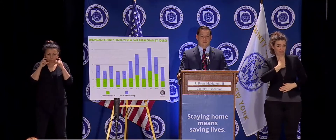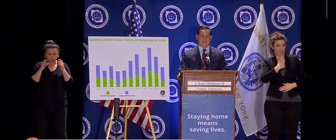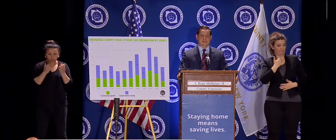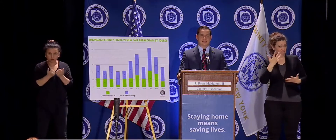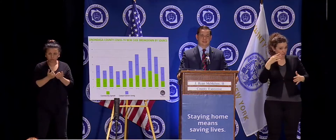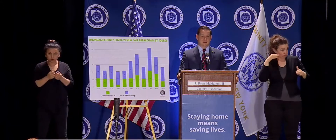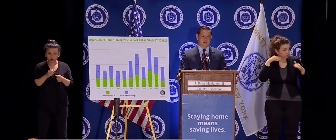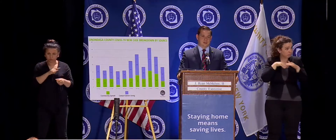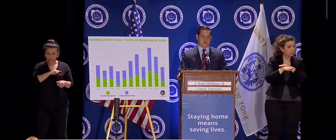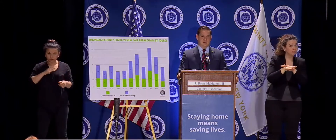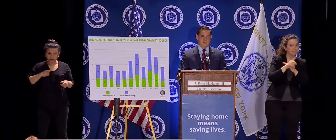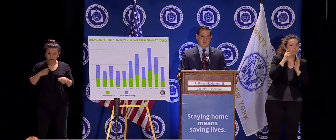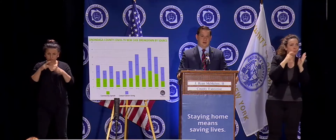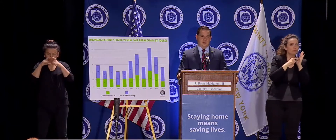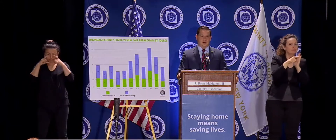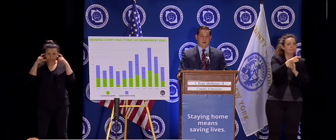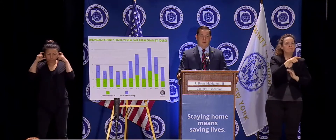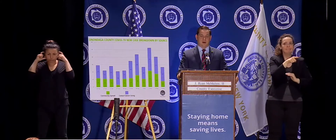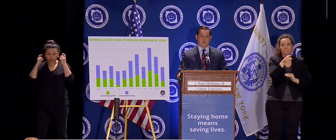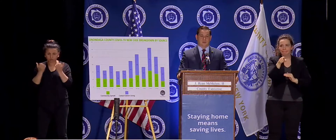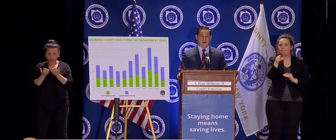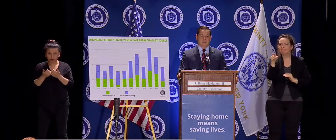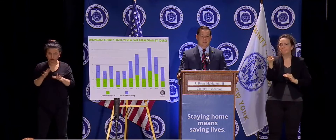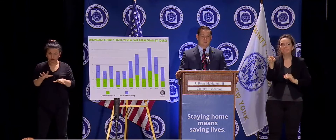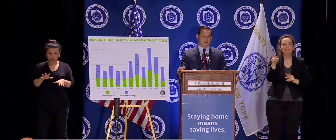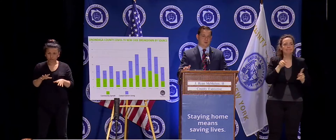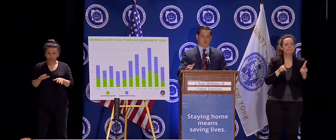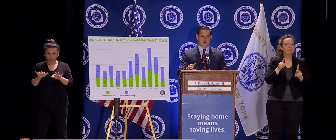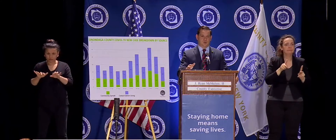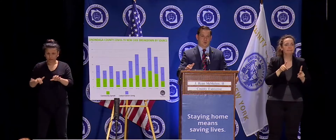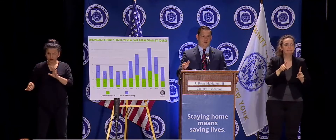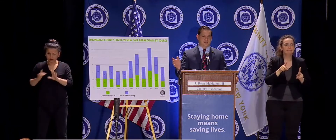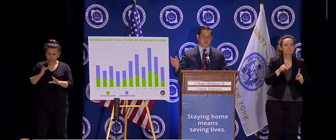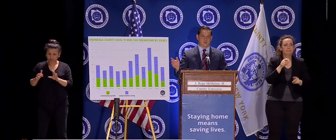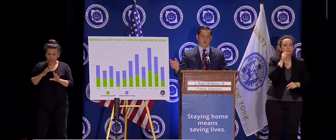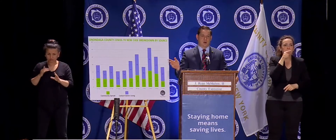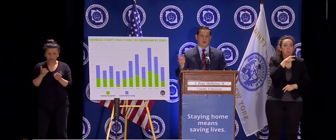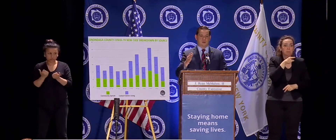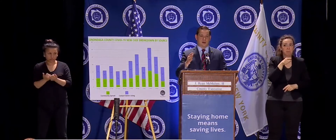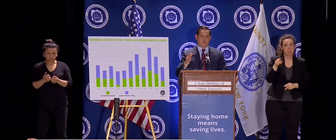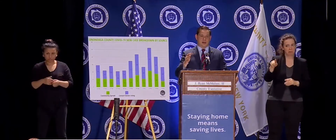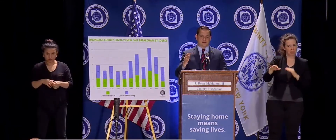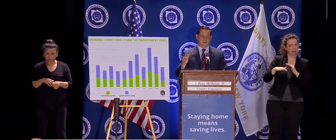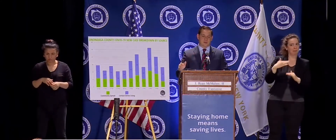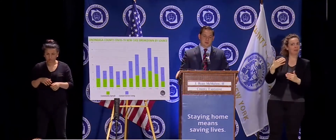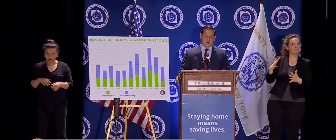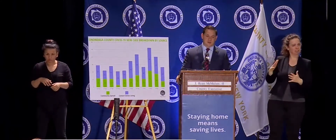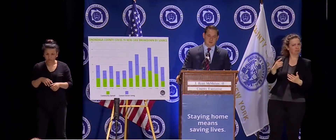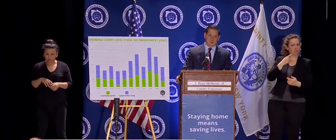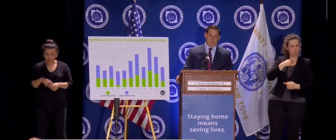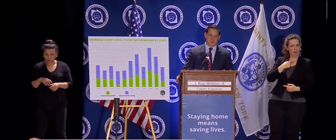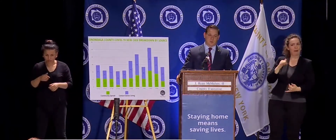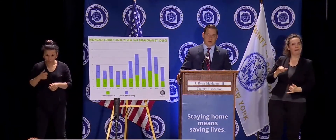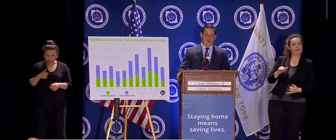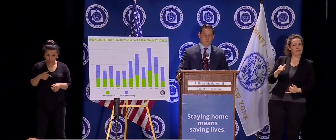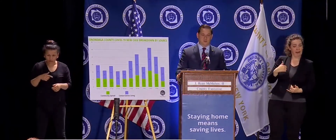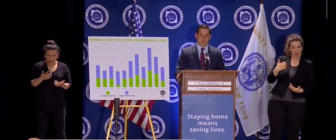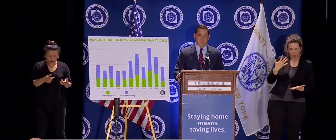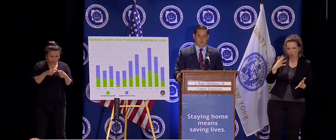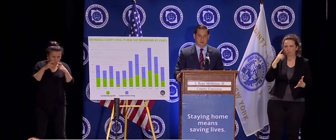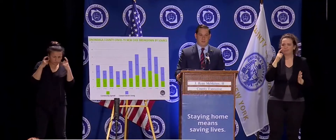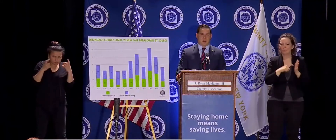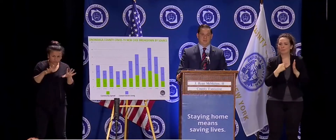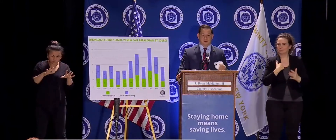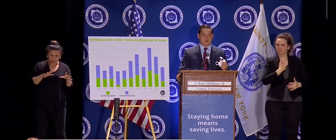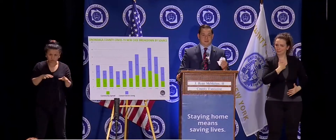emails consistently about anytime someone goes to a store and sees somebody walk in without a mask. Now, some people have